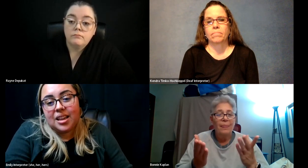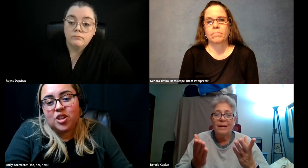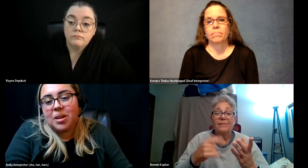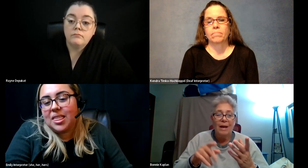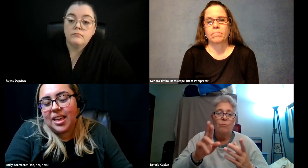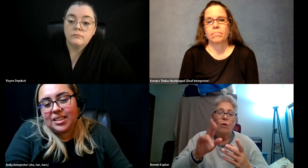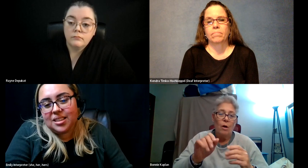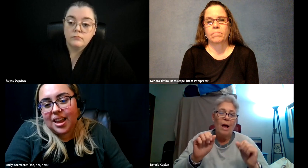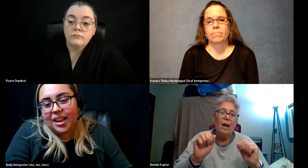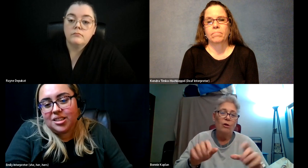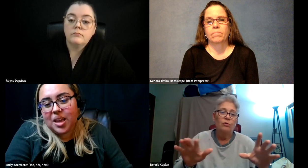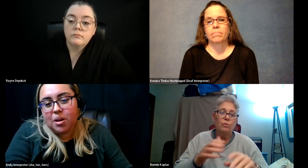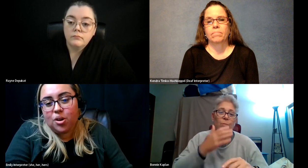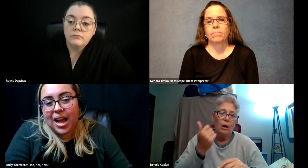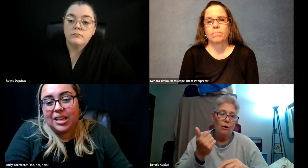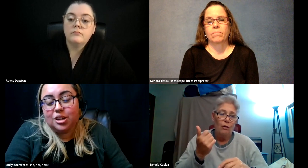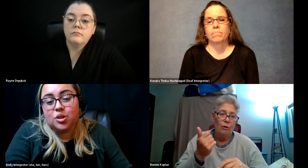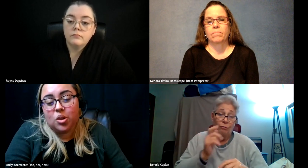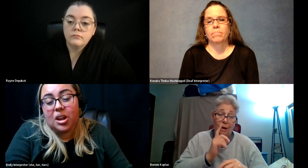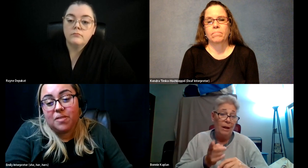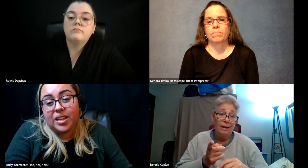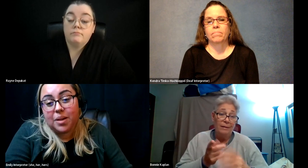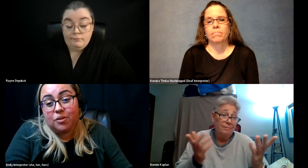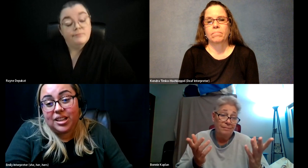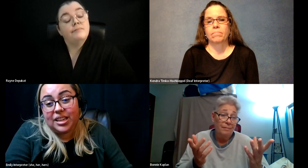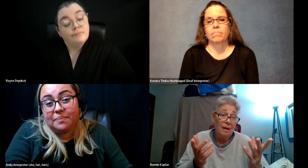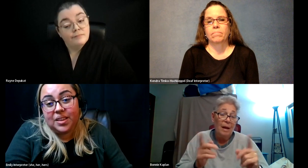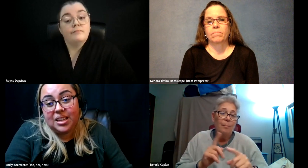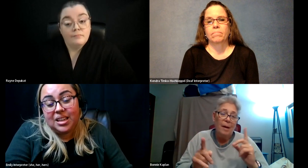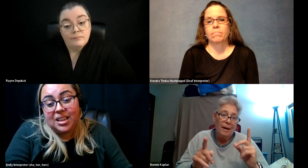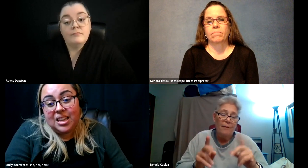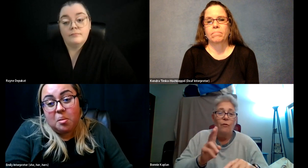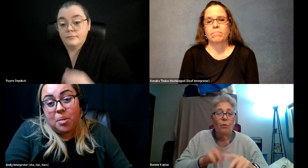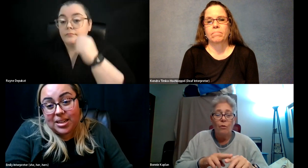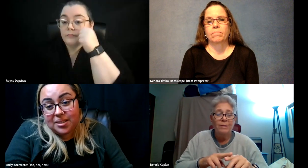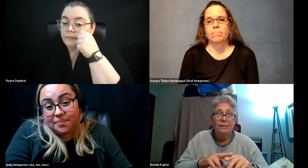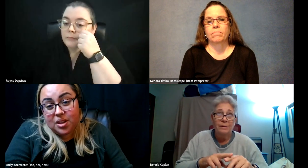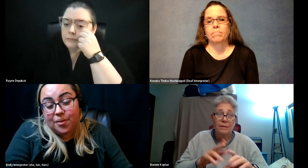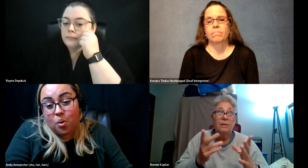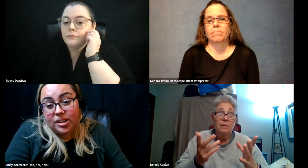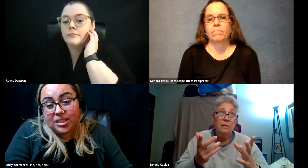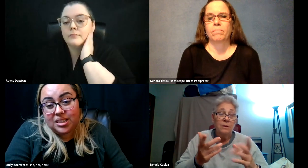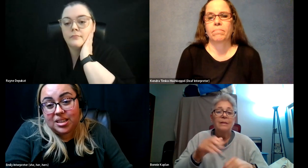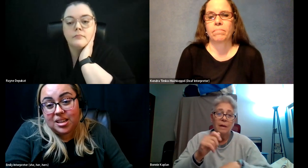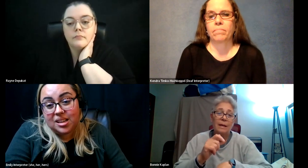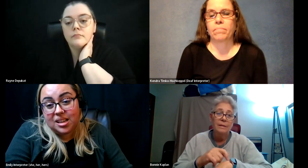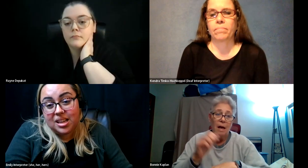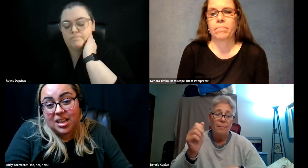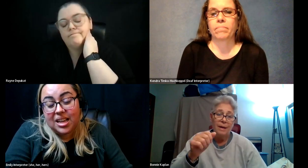there's many things that I could say, but Rhode Island could do a lot of things better, really. But of course, it